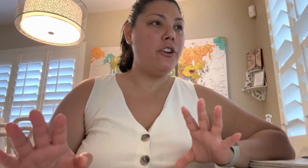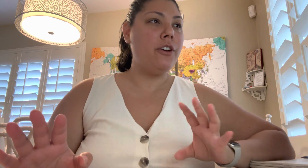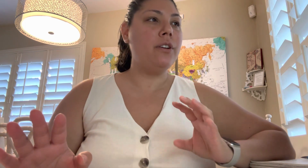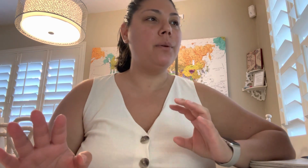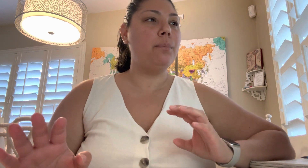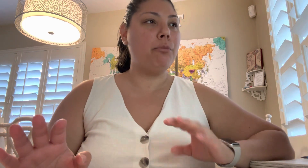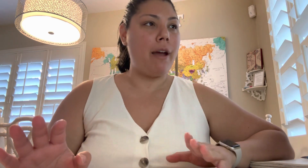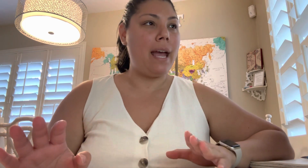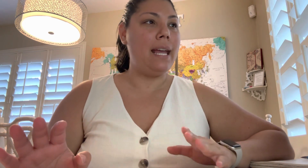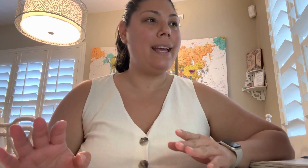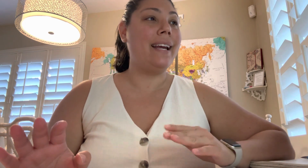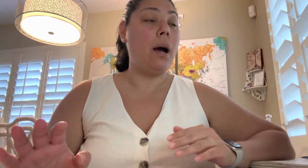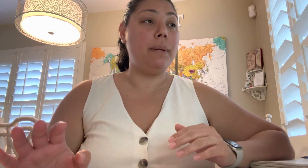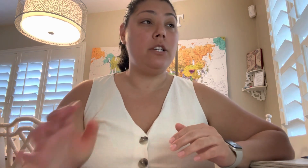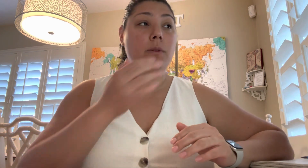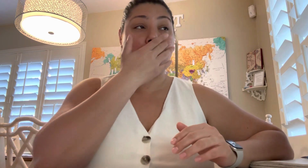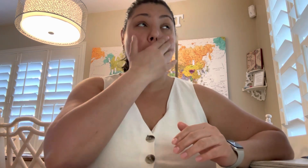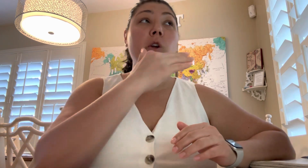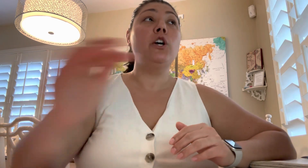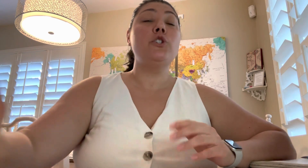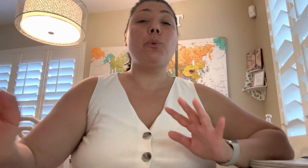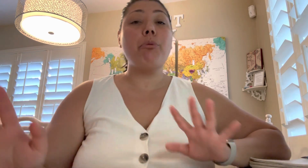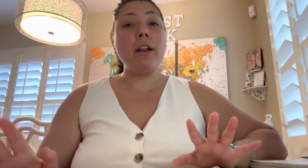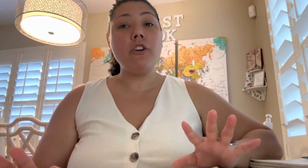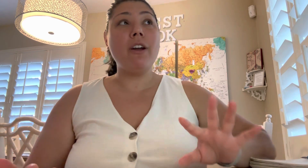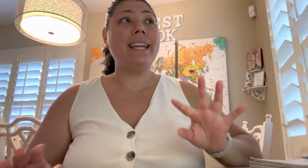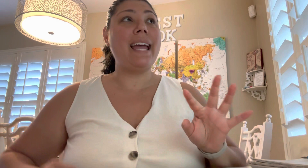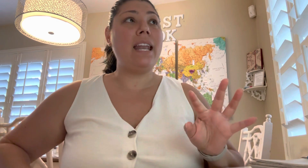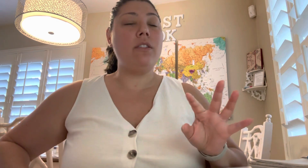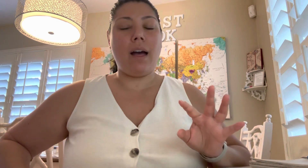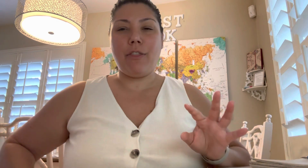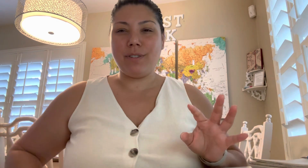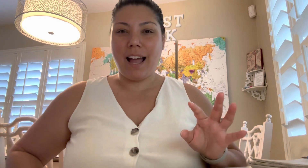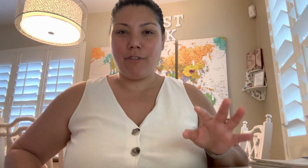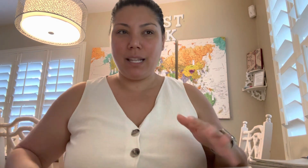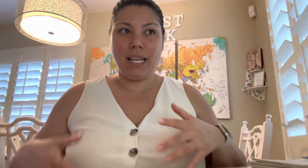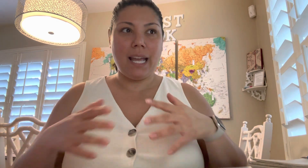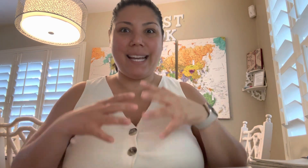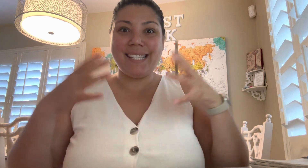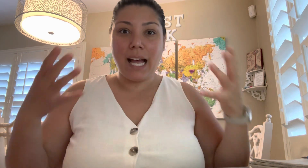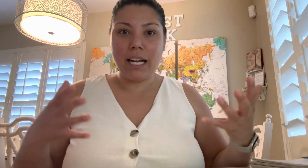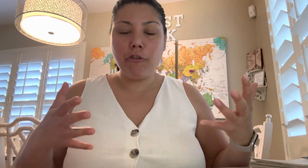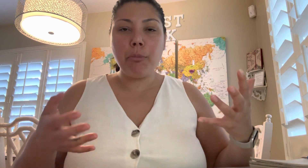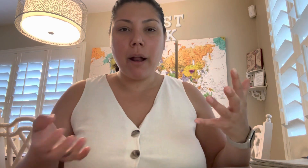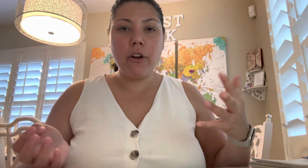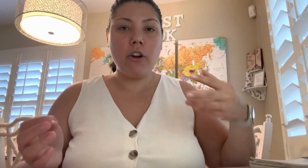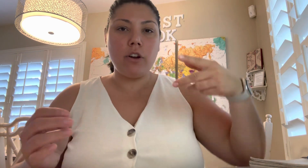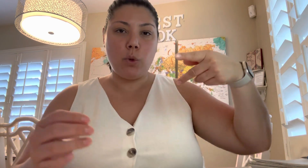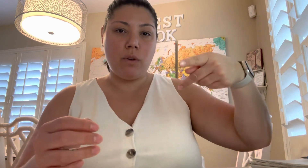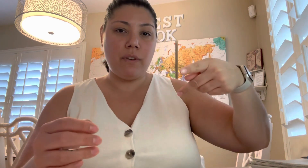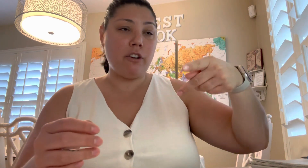predator, prey, and competition. So predator, again, there's not really a sign for predator. You would finger